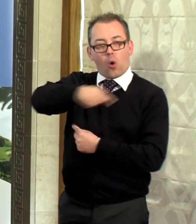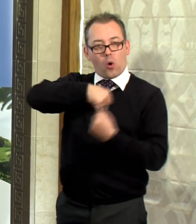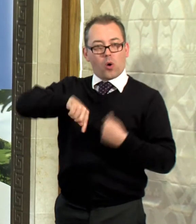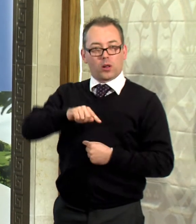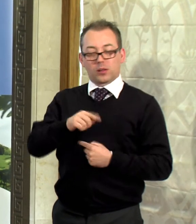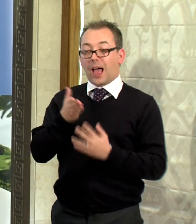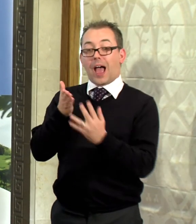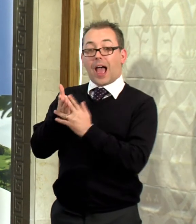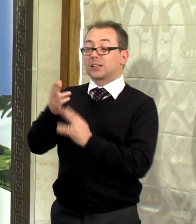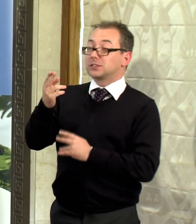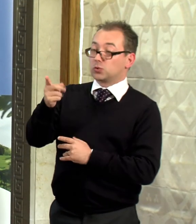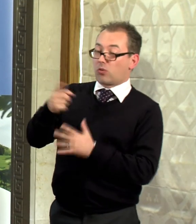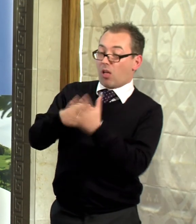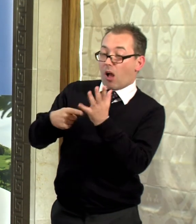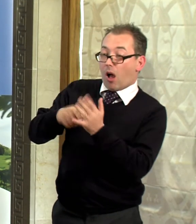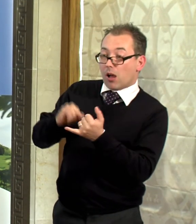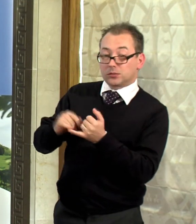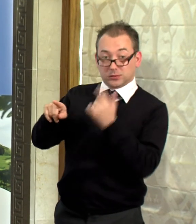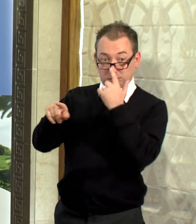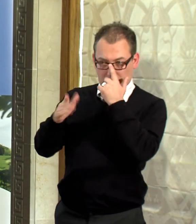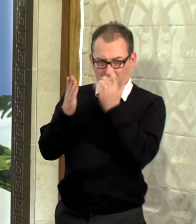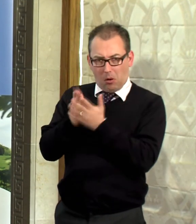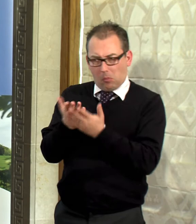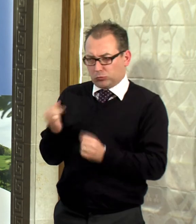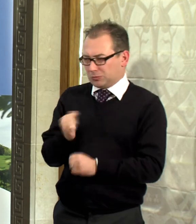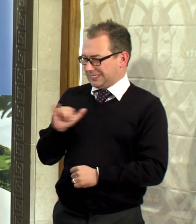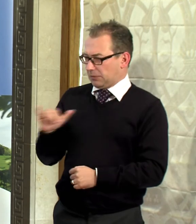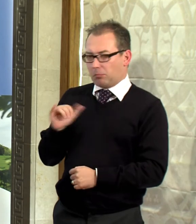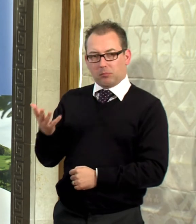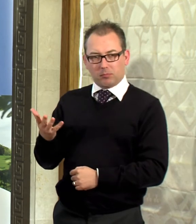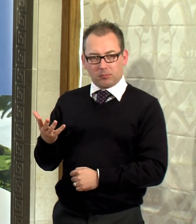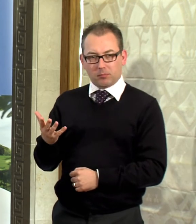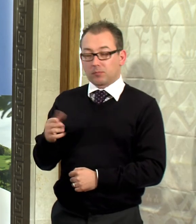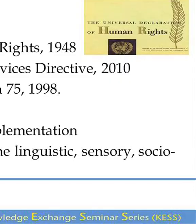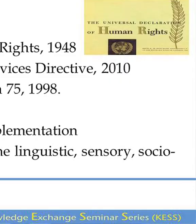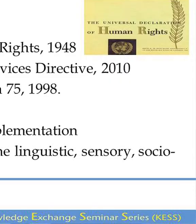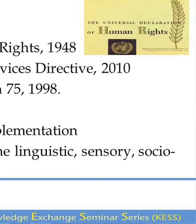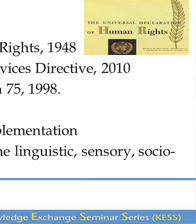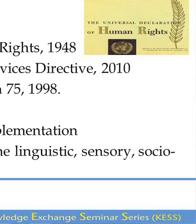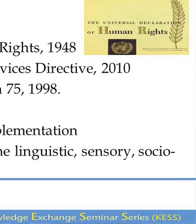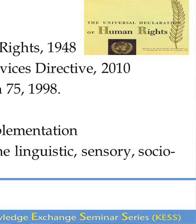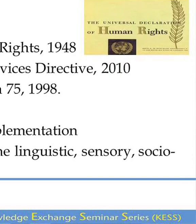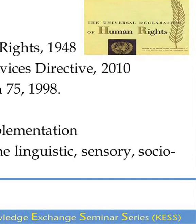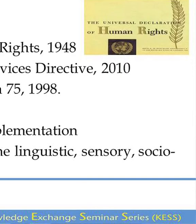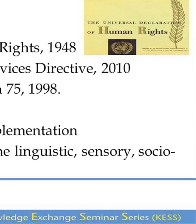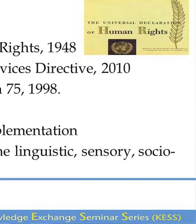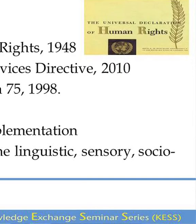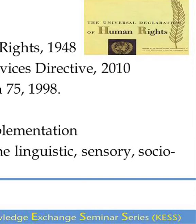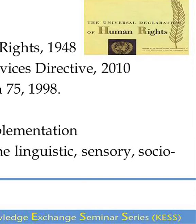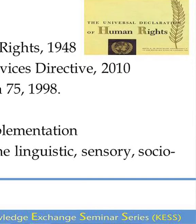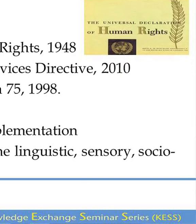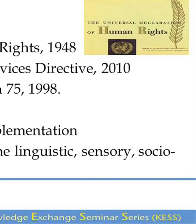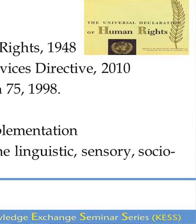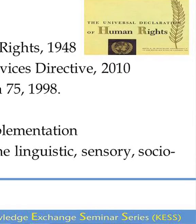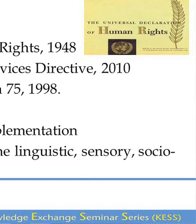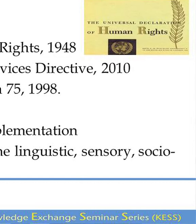arts, is no exception. This affirmation is enshrined in legislation at international,